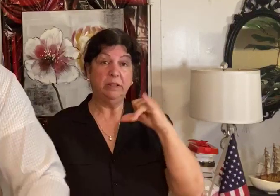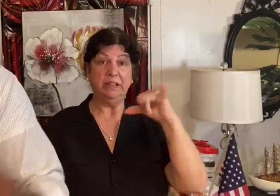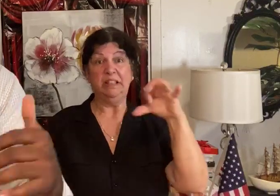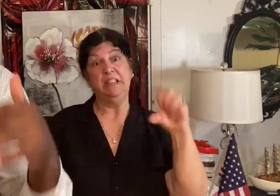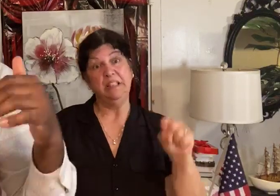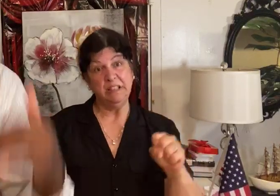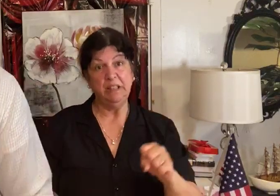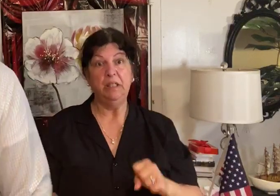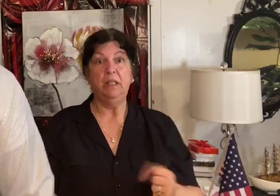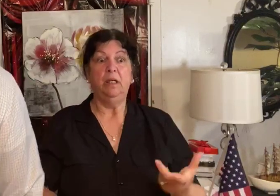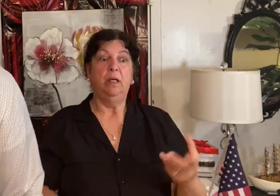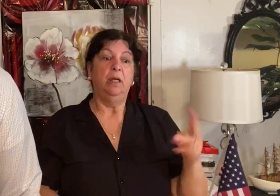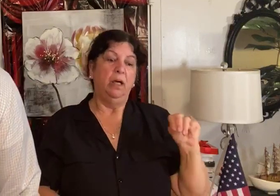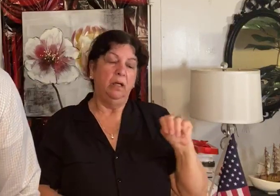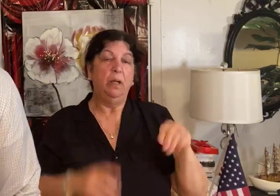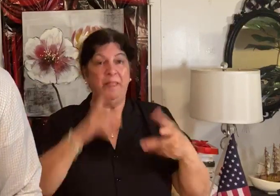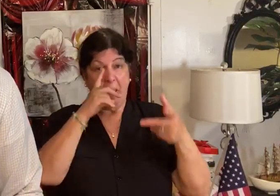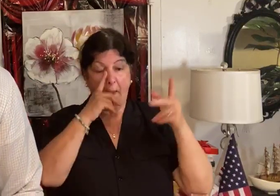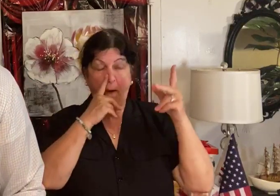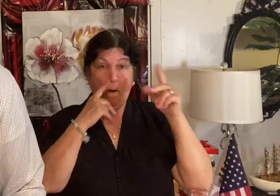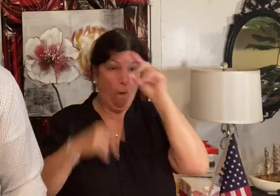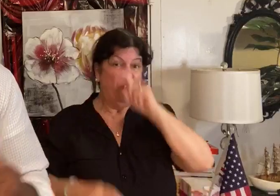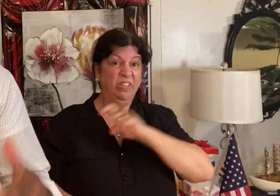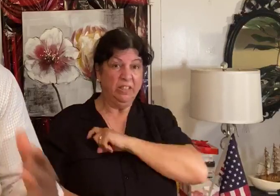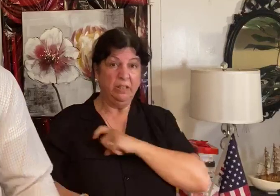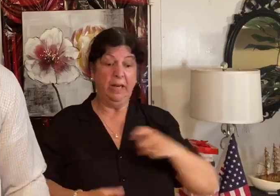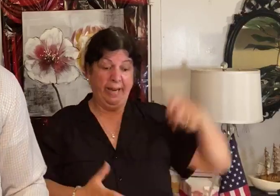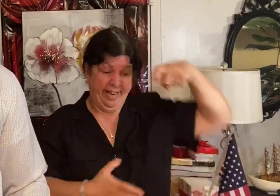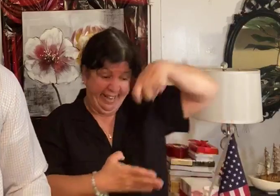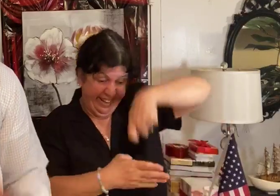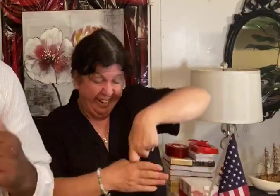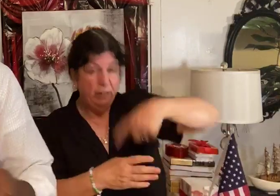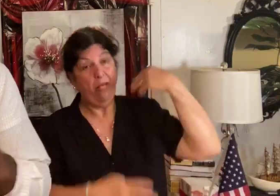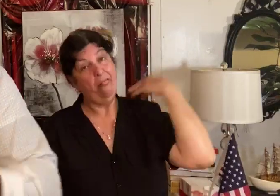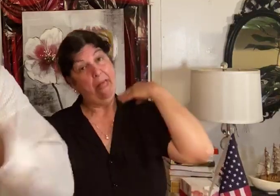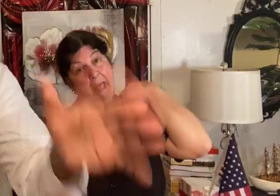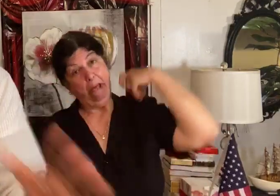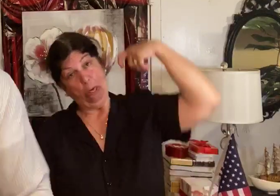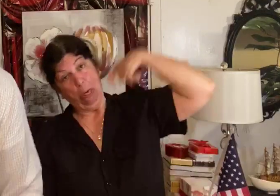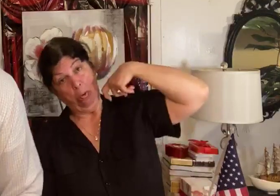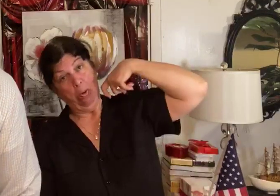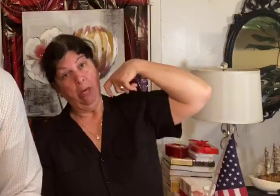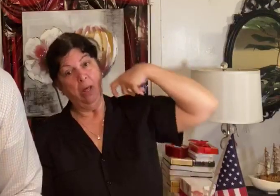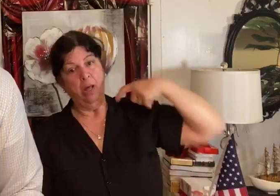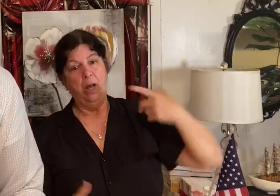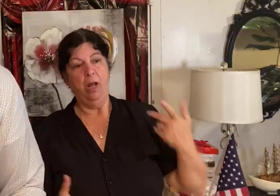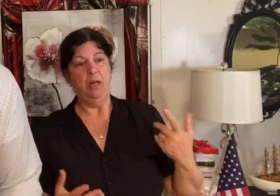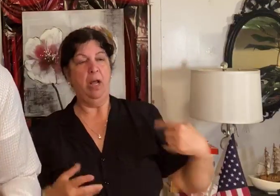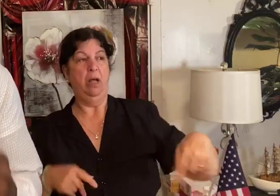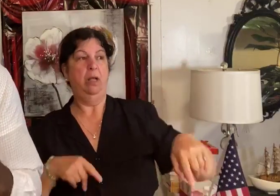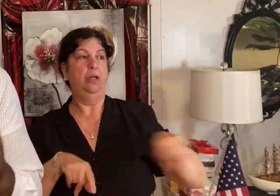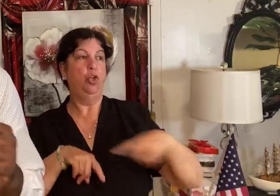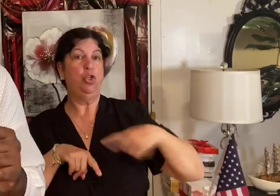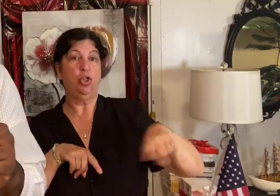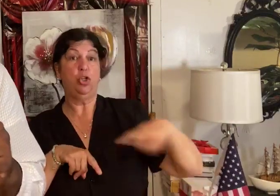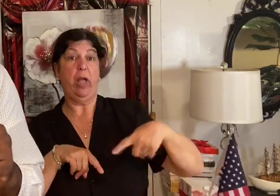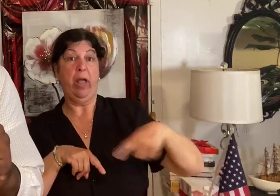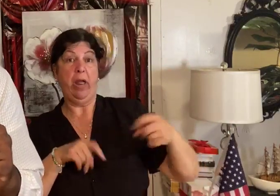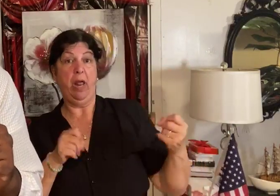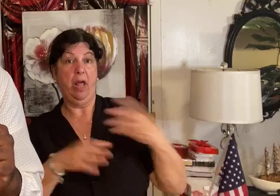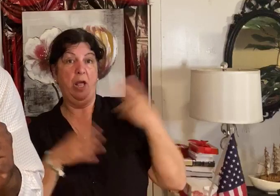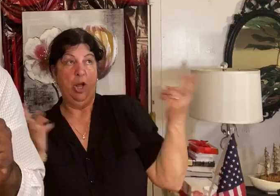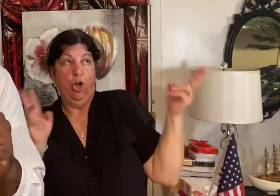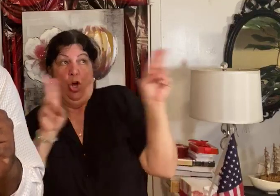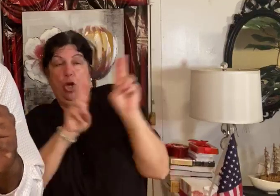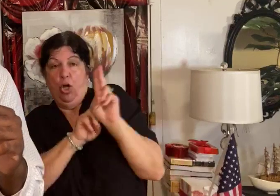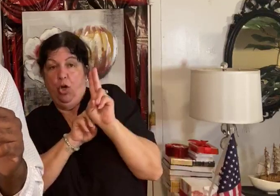officer that had his knee on the neck of George Floyd, if people are like that, now they're scared into the closet. Oh, wow.